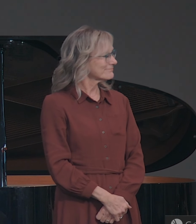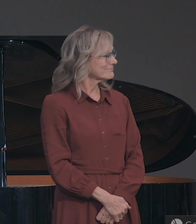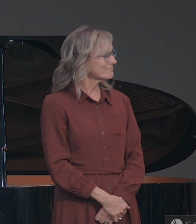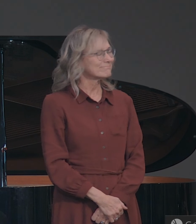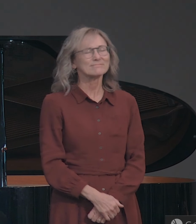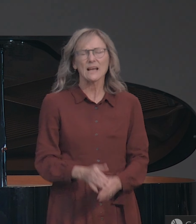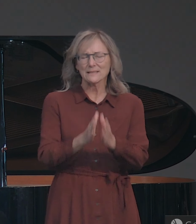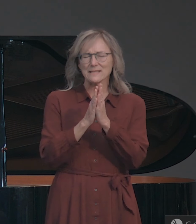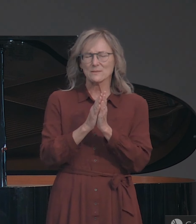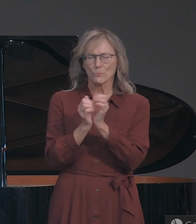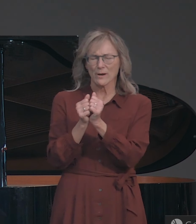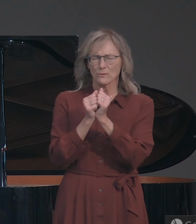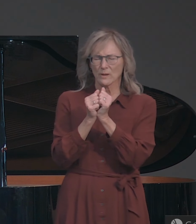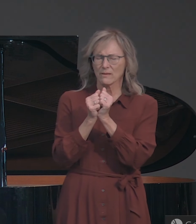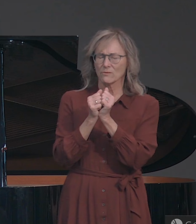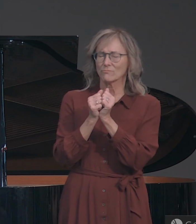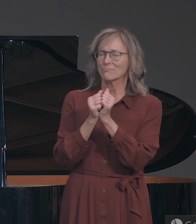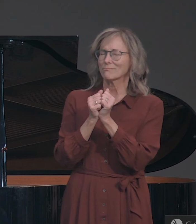Let's pray together.